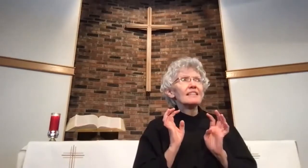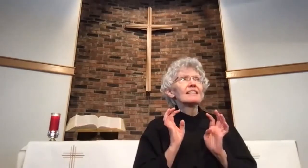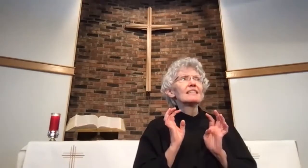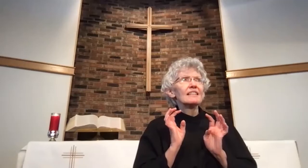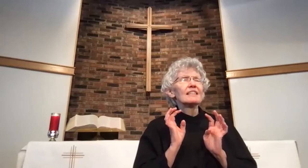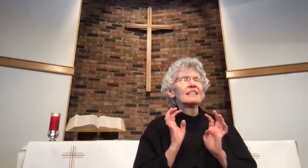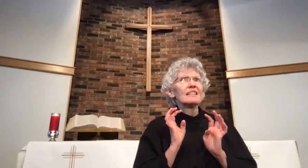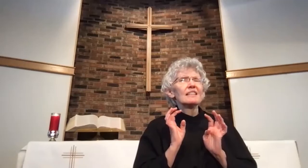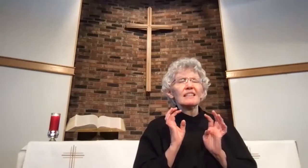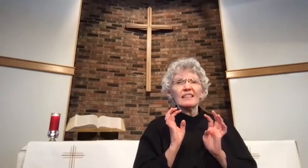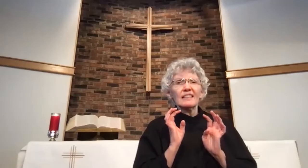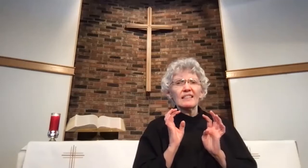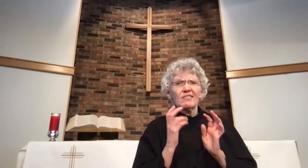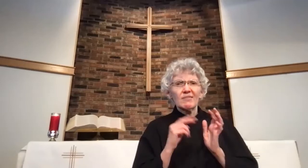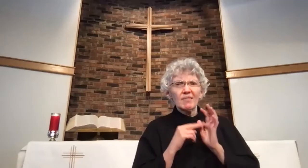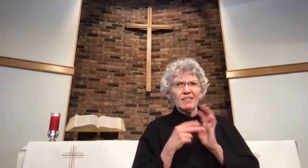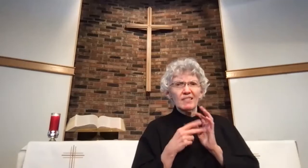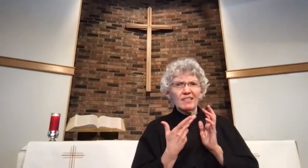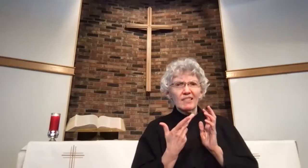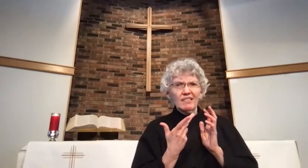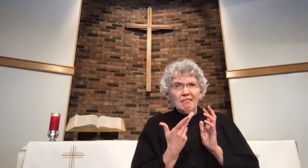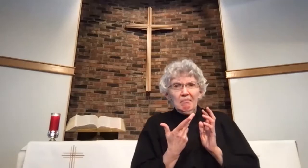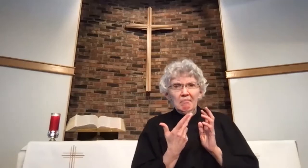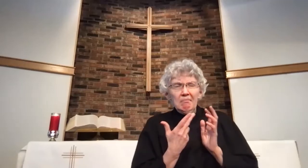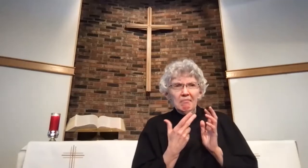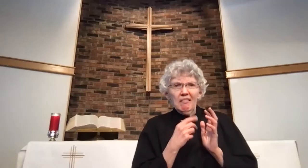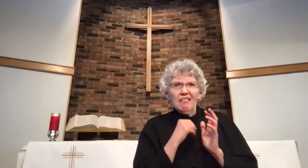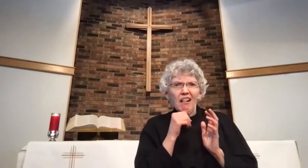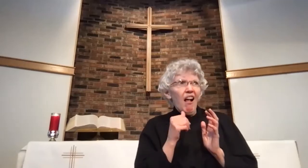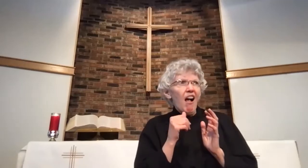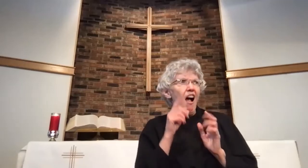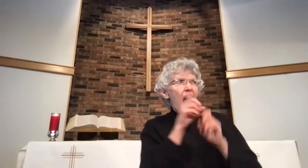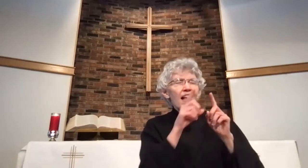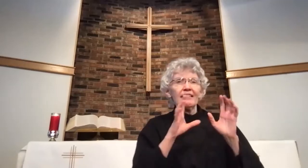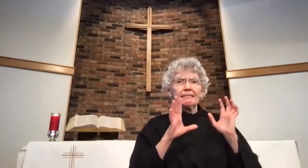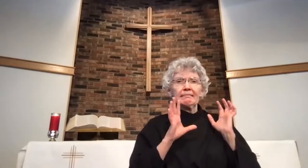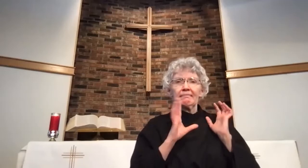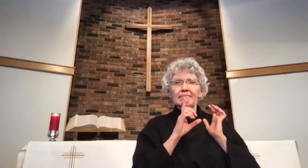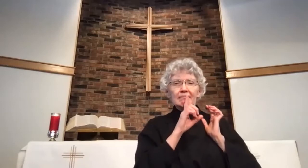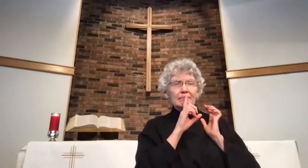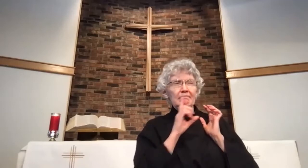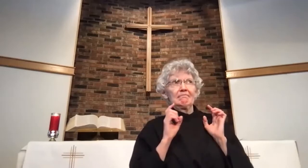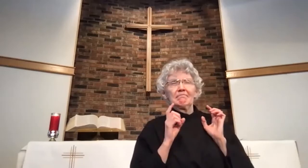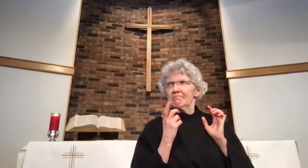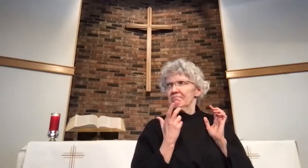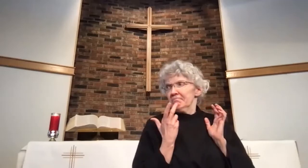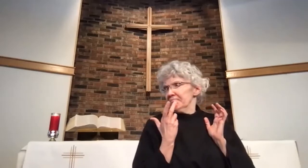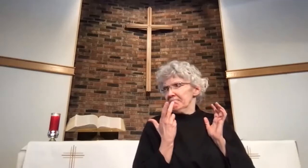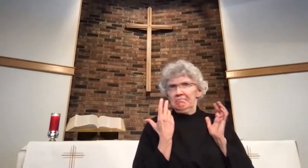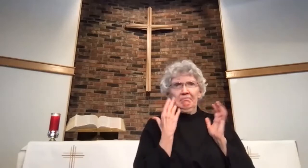The disciples didn't understand this statement. Its meaning was hidden from them, so they couldn't grasp